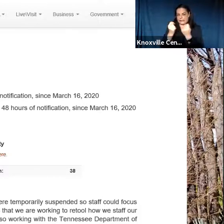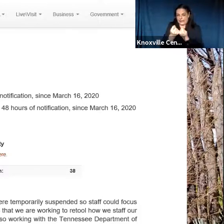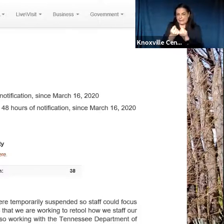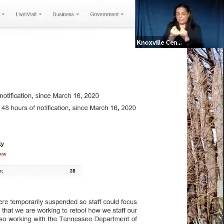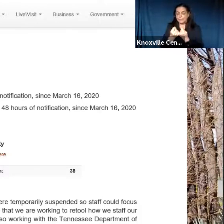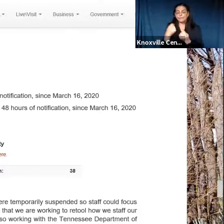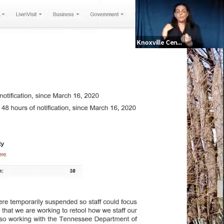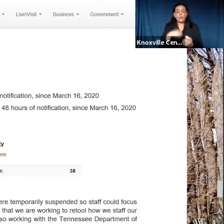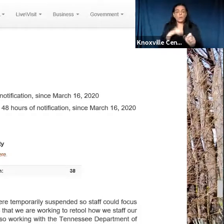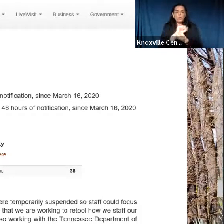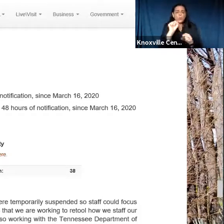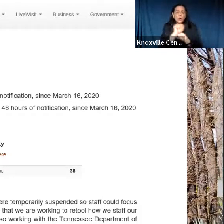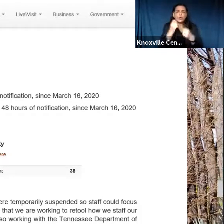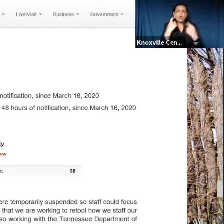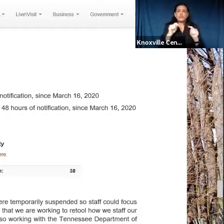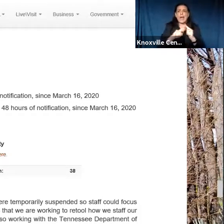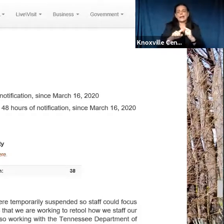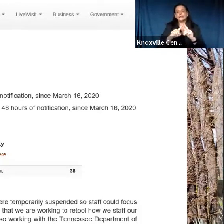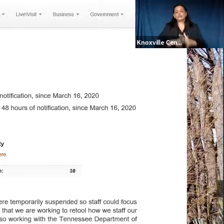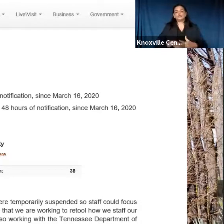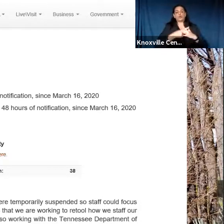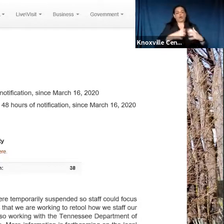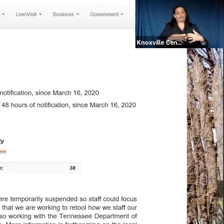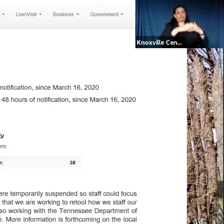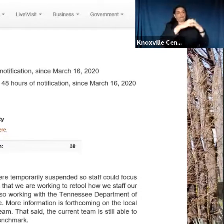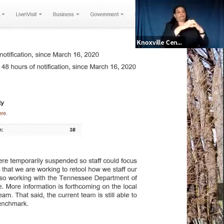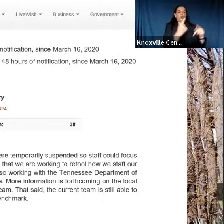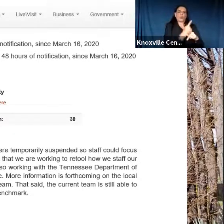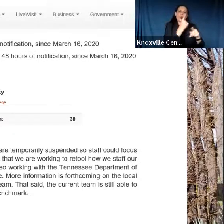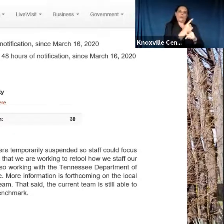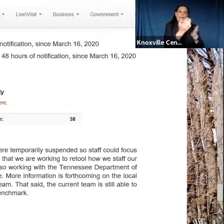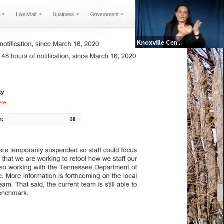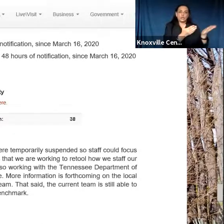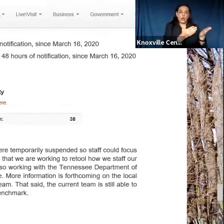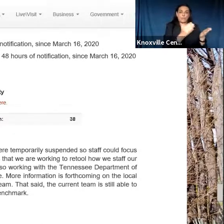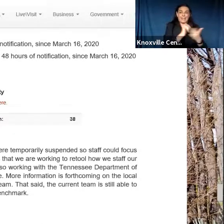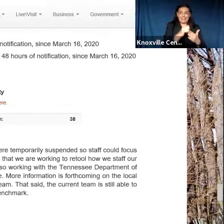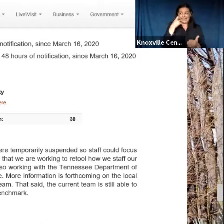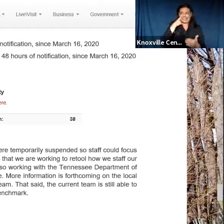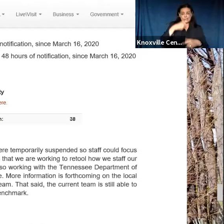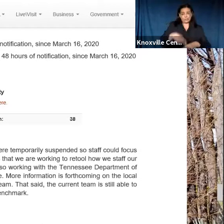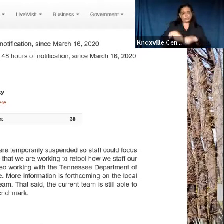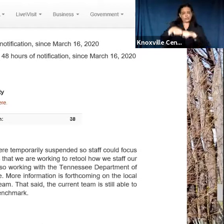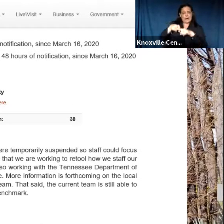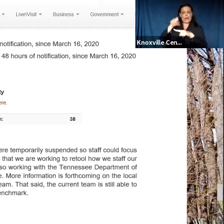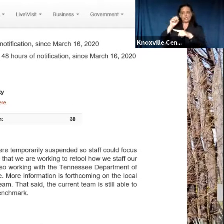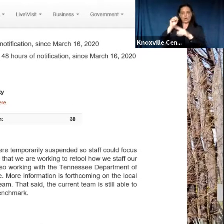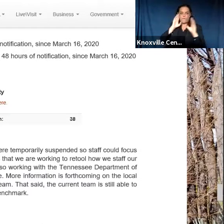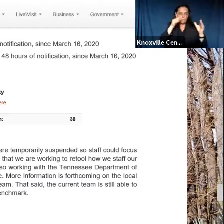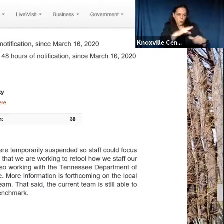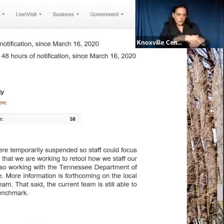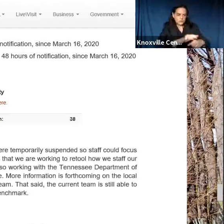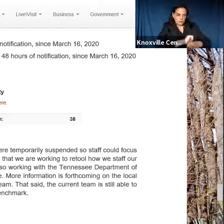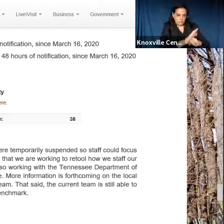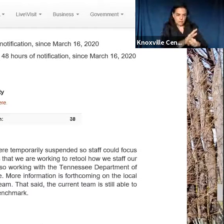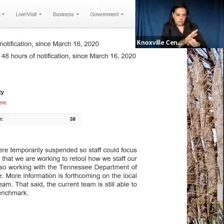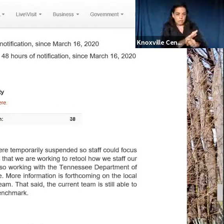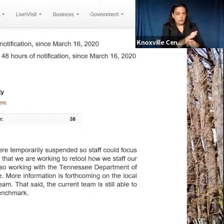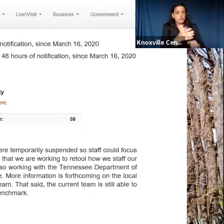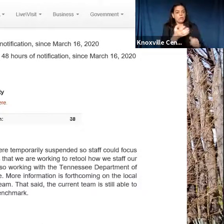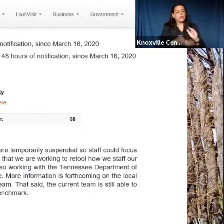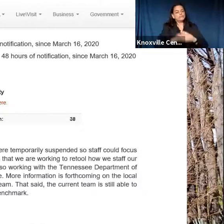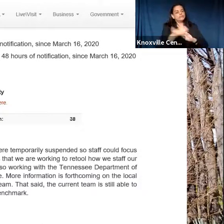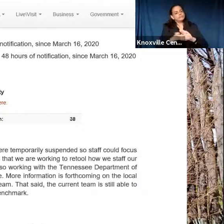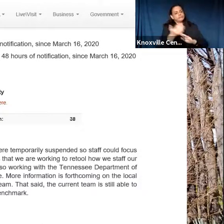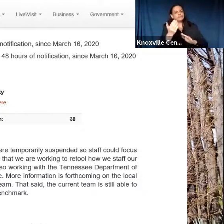restore some of our routine services that have been temporarily suspended so staff could focus on the response, per our continuity of operations